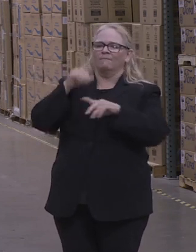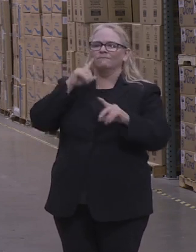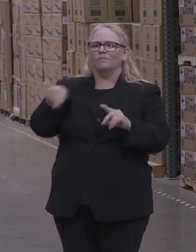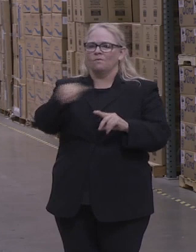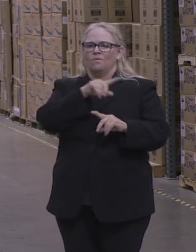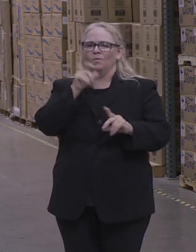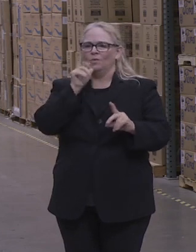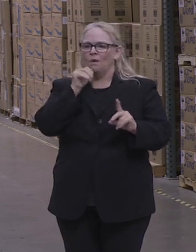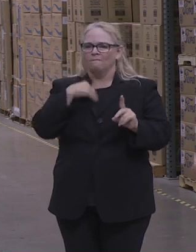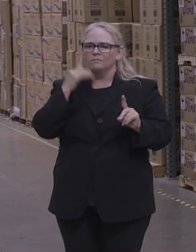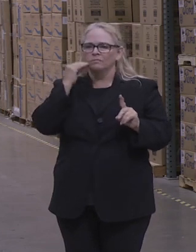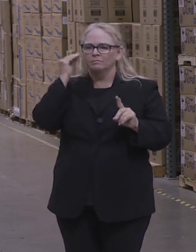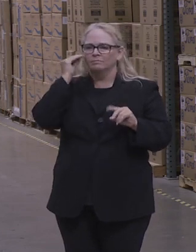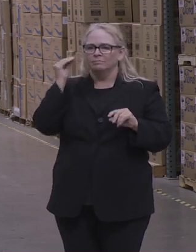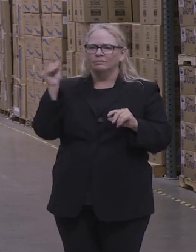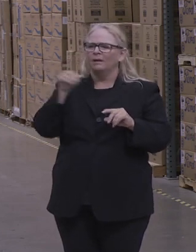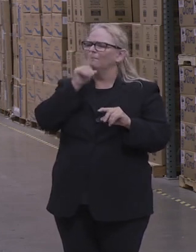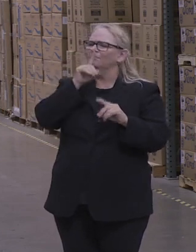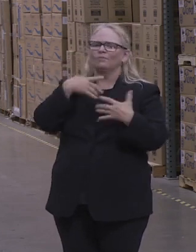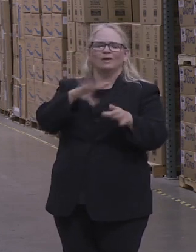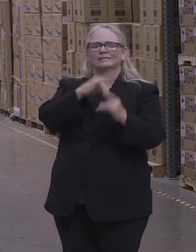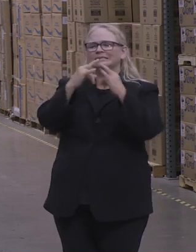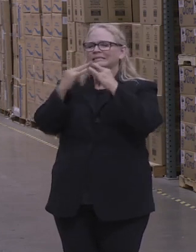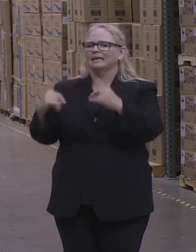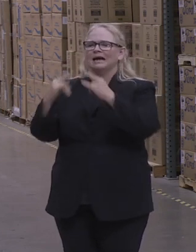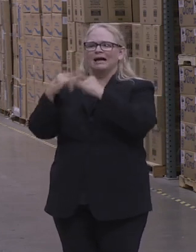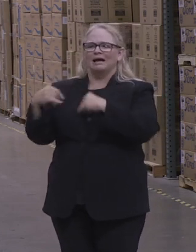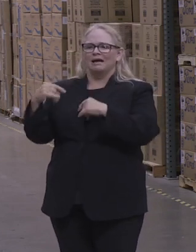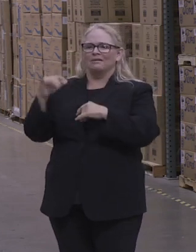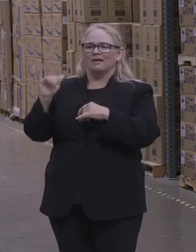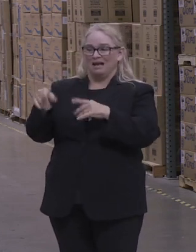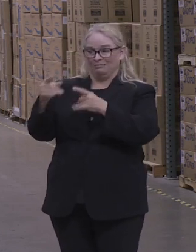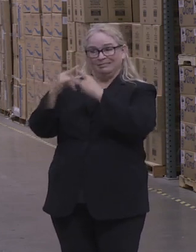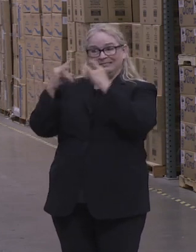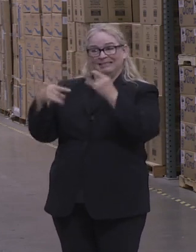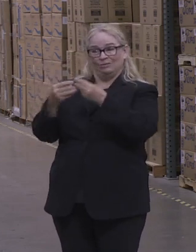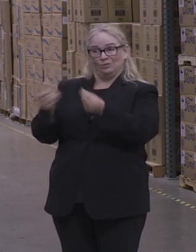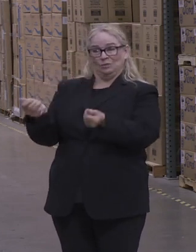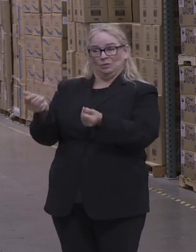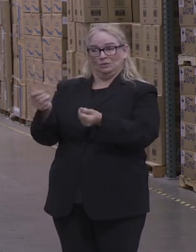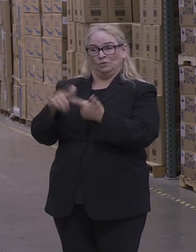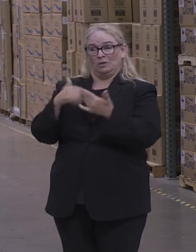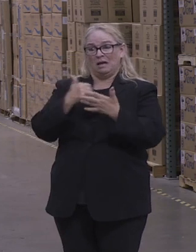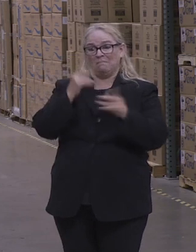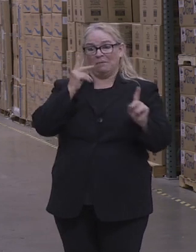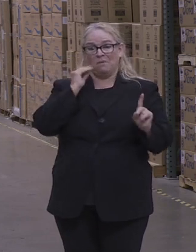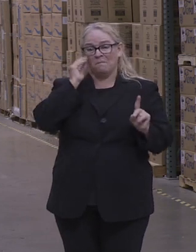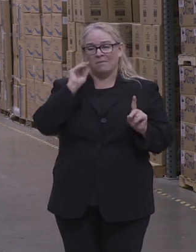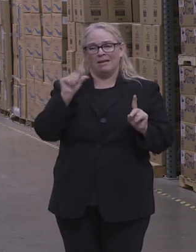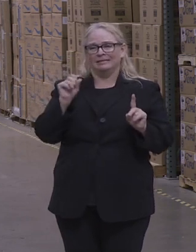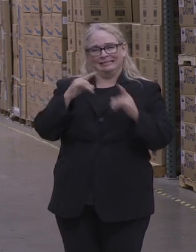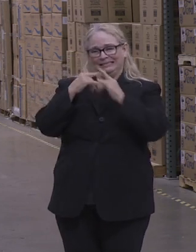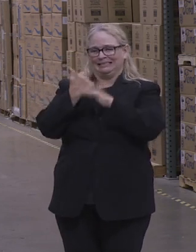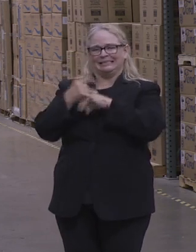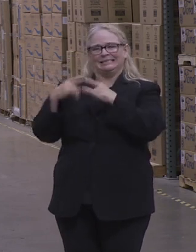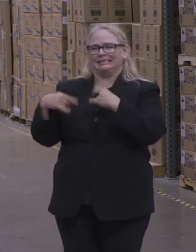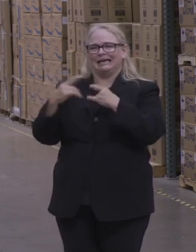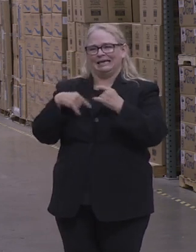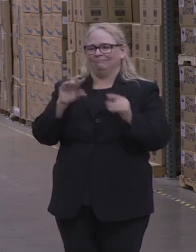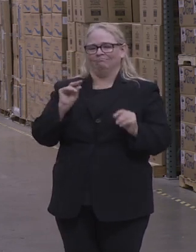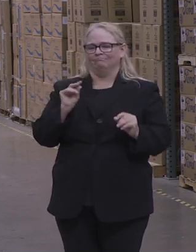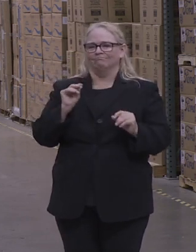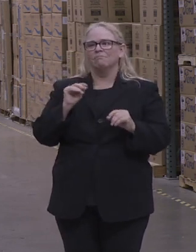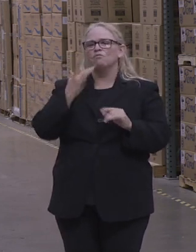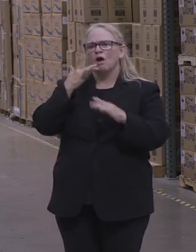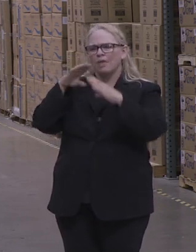tents, cots, and mats and calling that a solution to homelessness. Housing and supportive services is how you